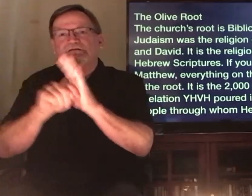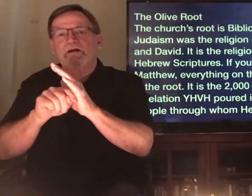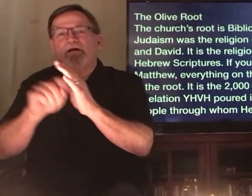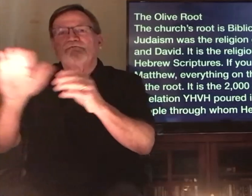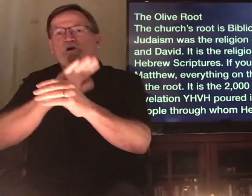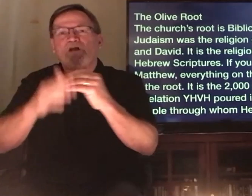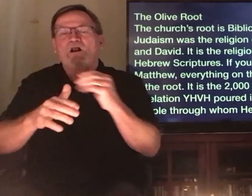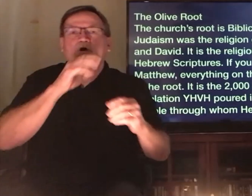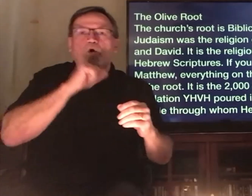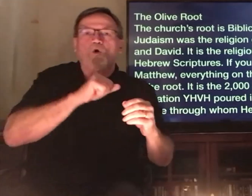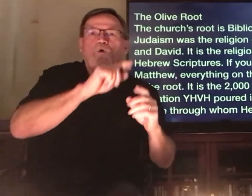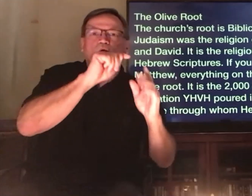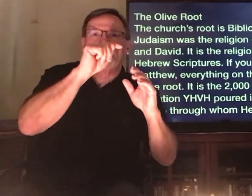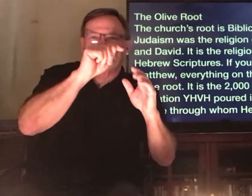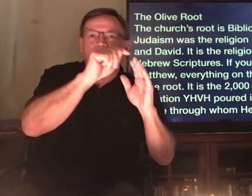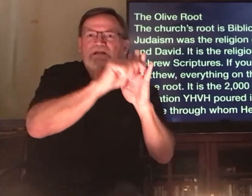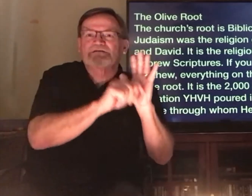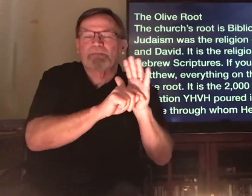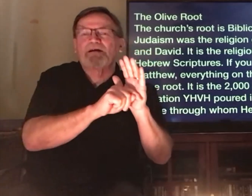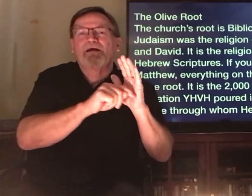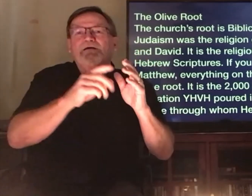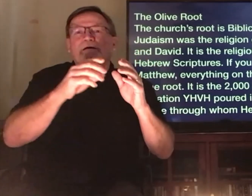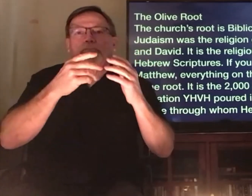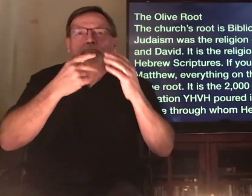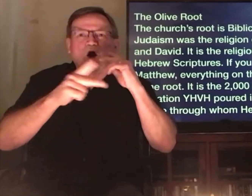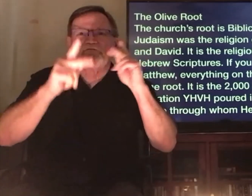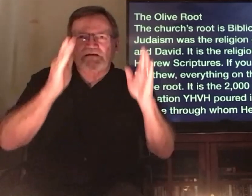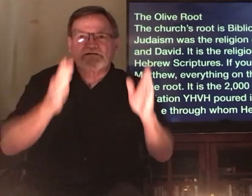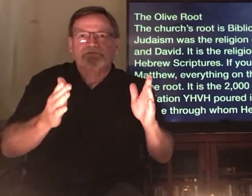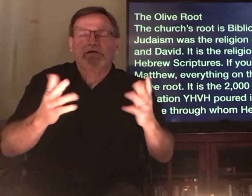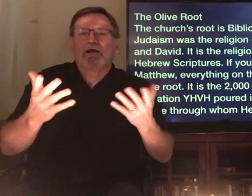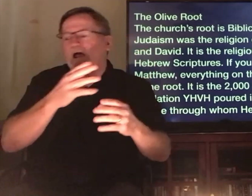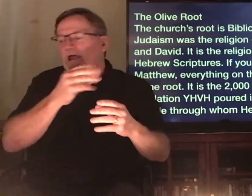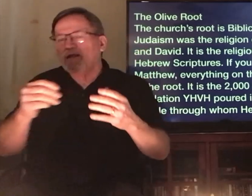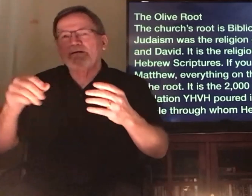and Lord. So cut off. So explain more deep. Okay.